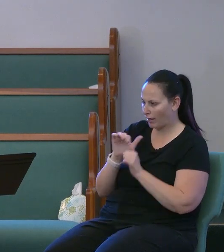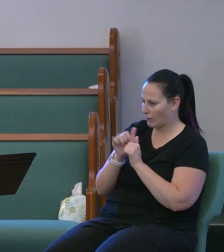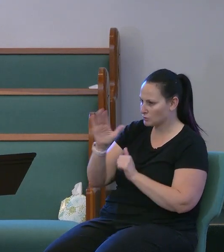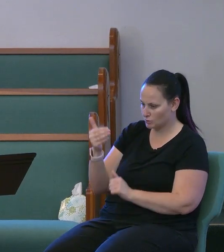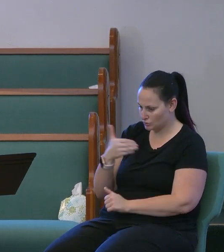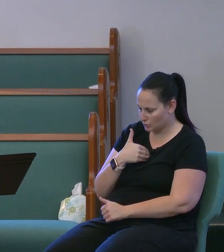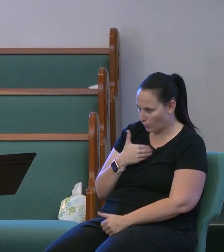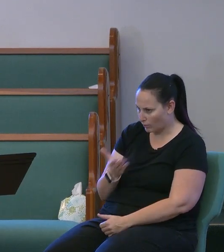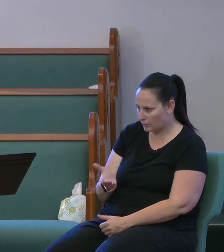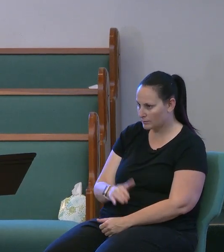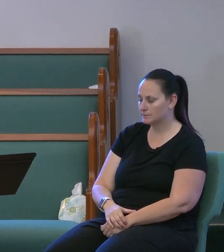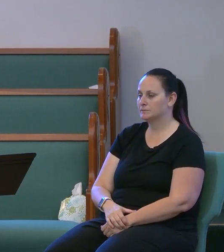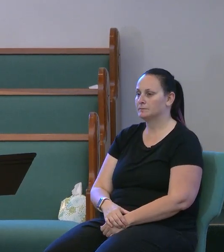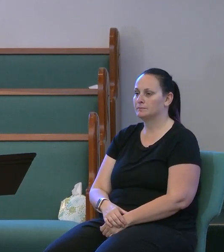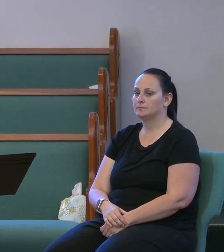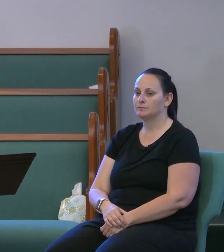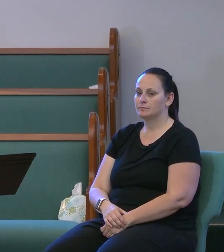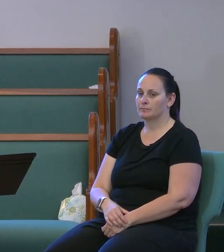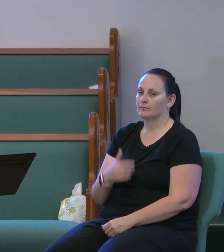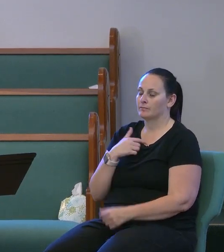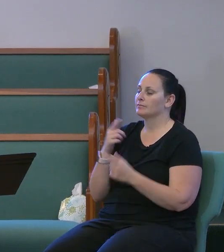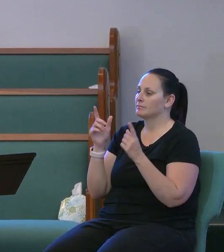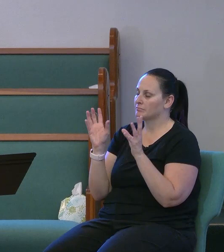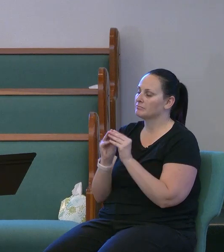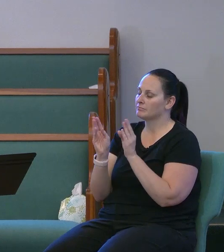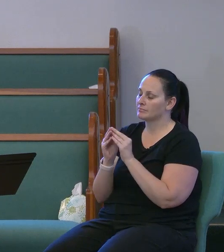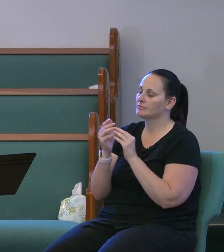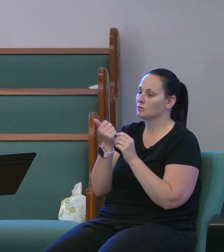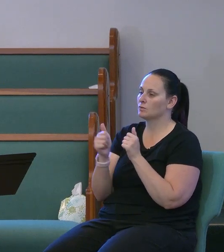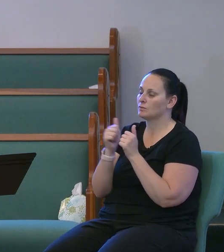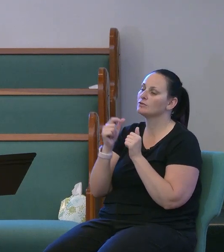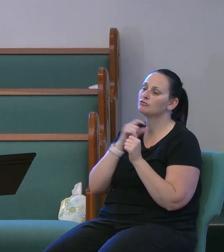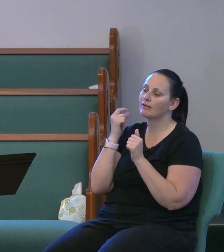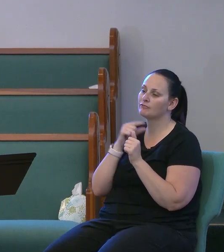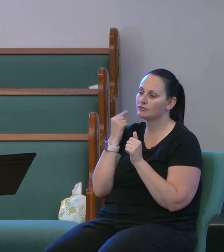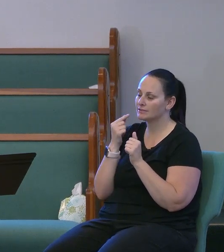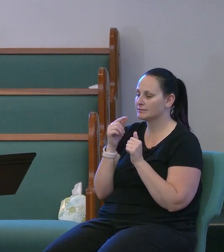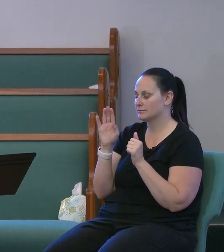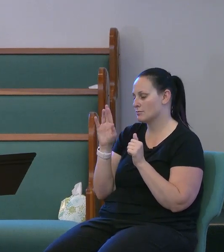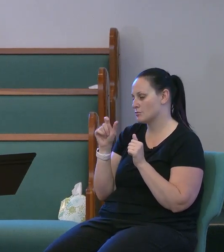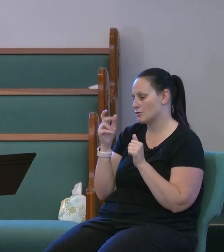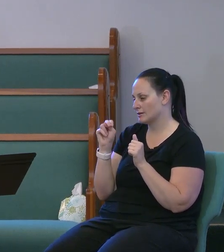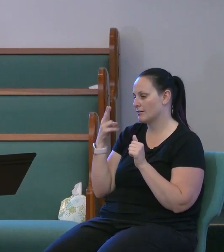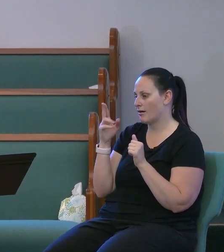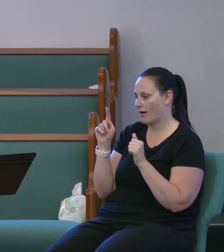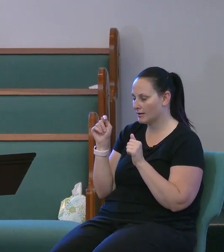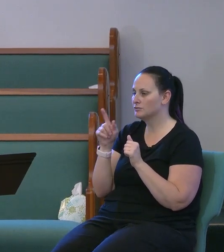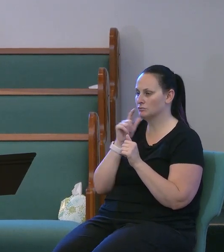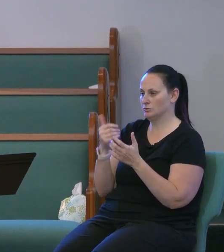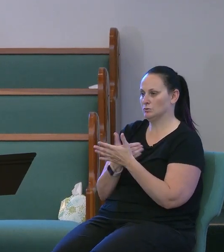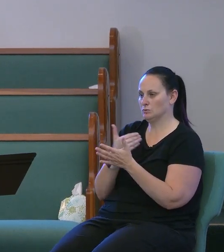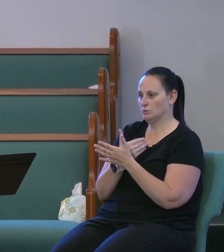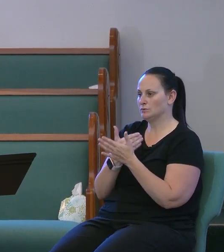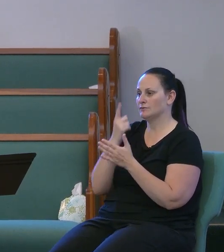soul? I've met several times with Reverend Brogan Hunt, who is a newly ordained pastor at the Escondido